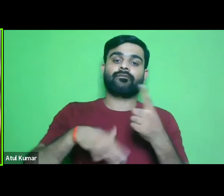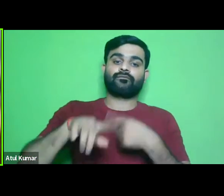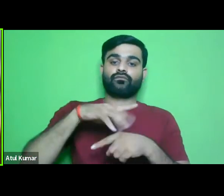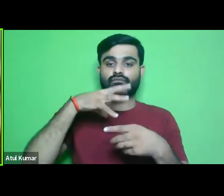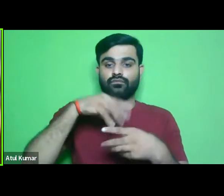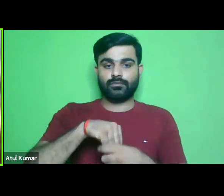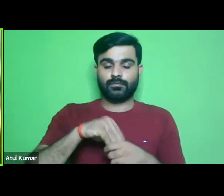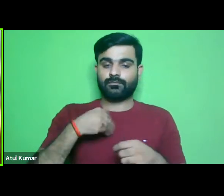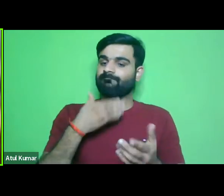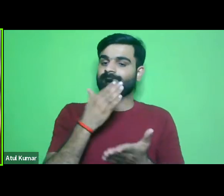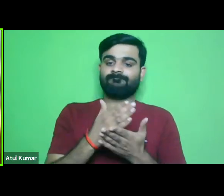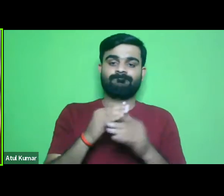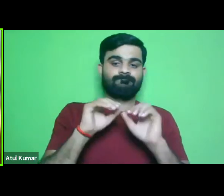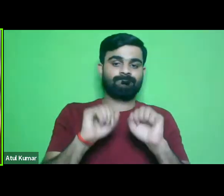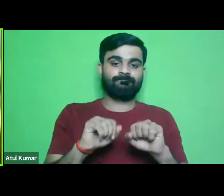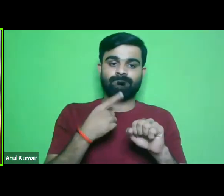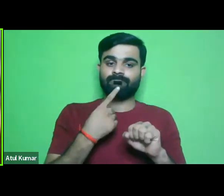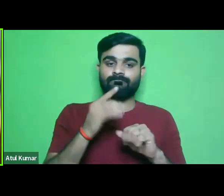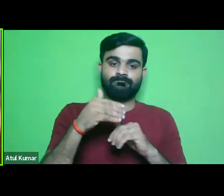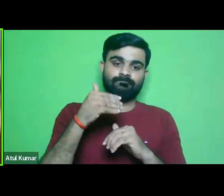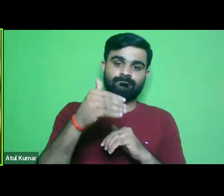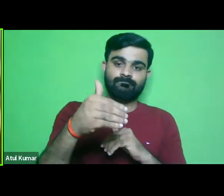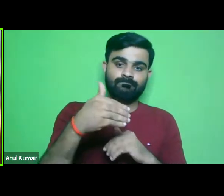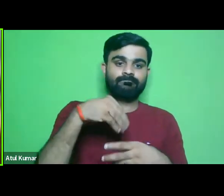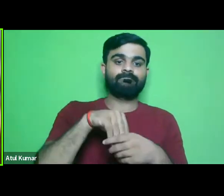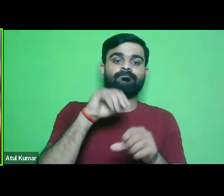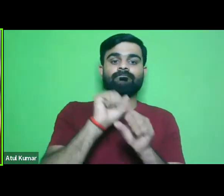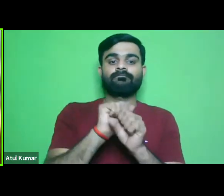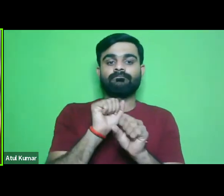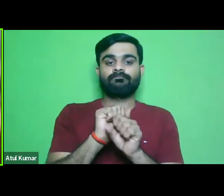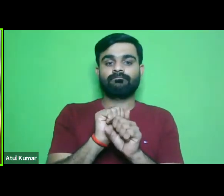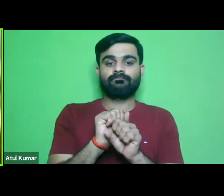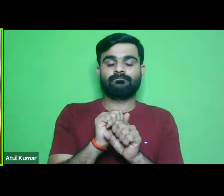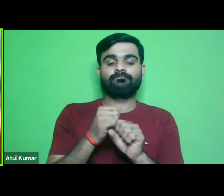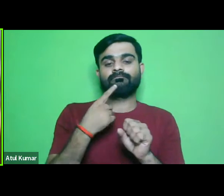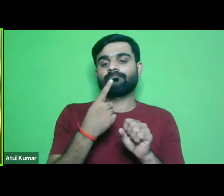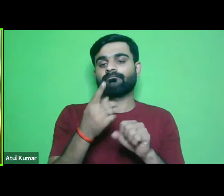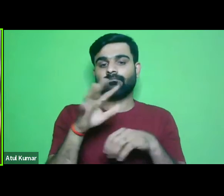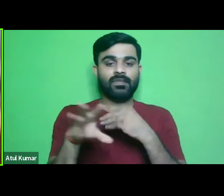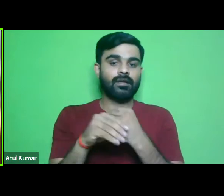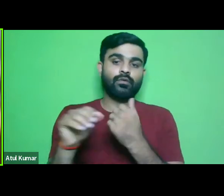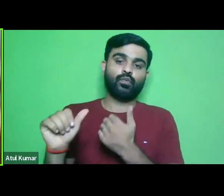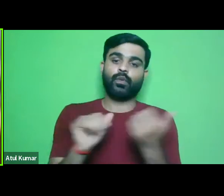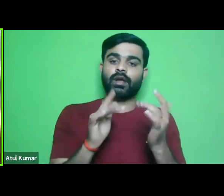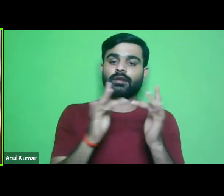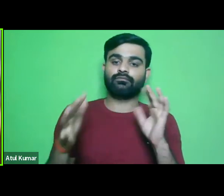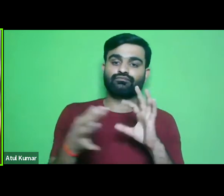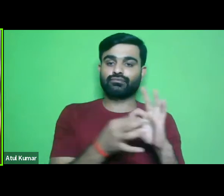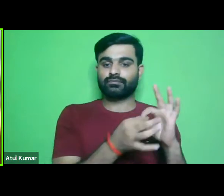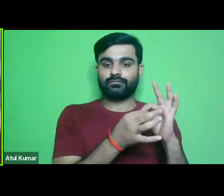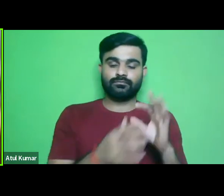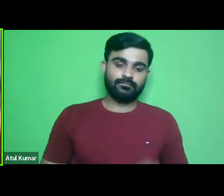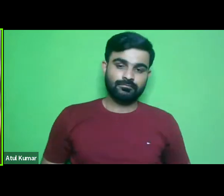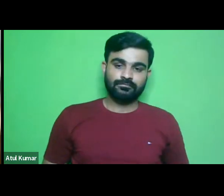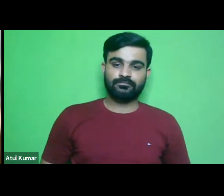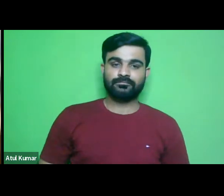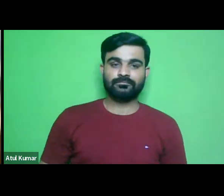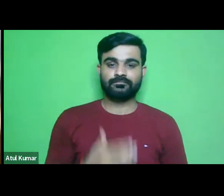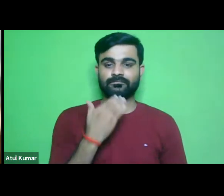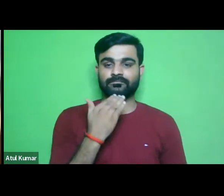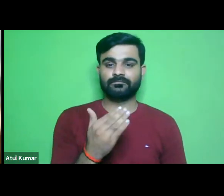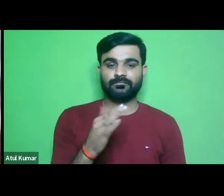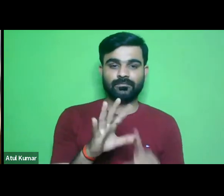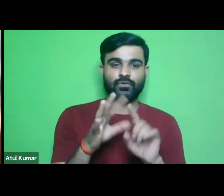stop there, and of course, would love to hear what Udbhav and Dhruv have to say, and then we'll come back for Q&A after. Thank you,